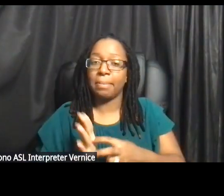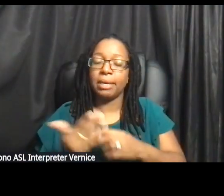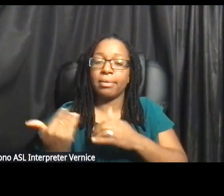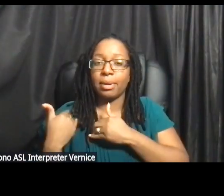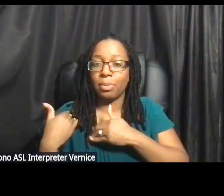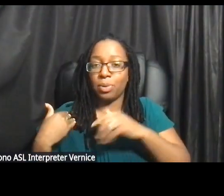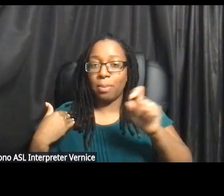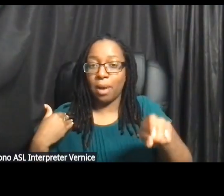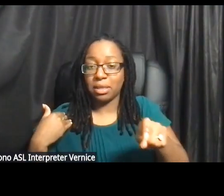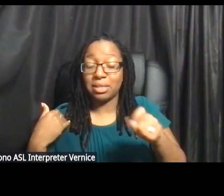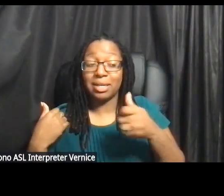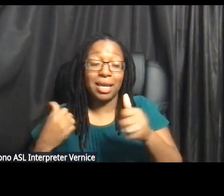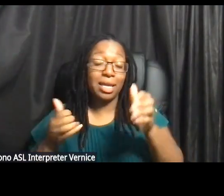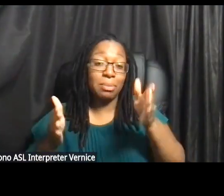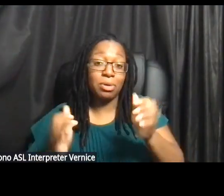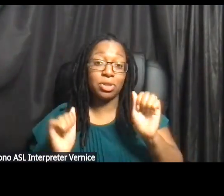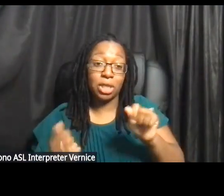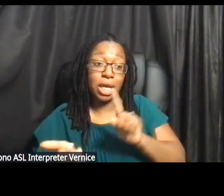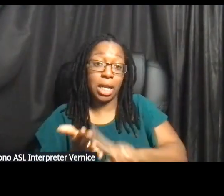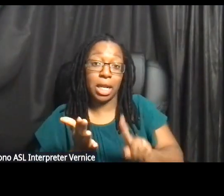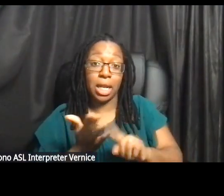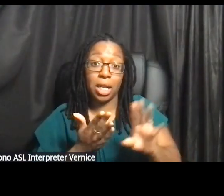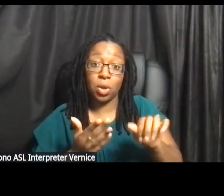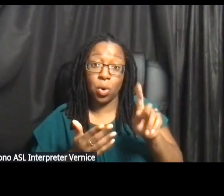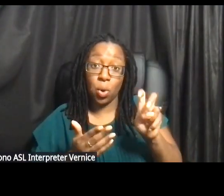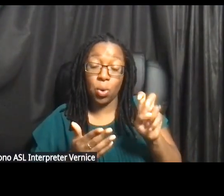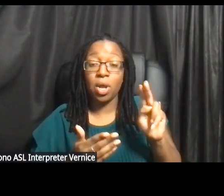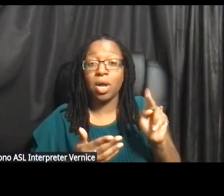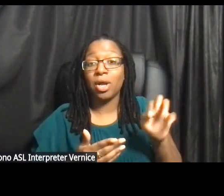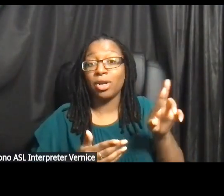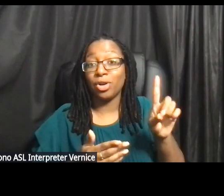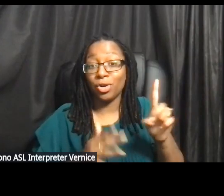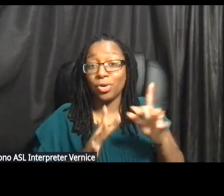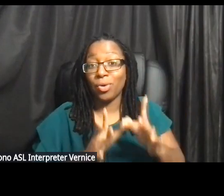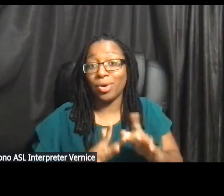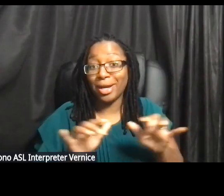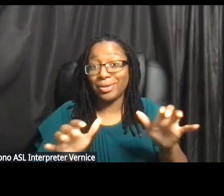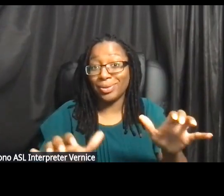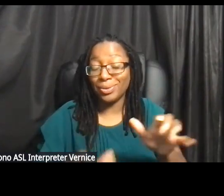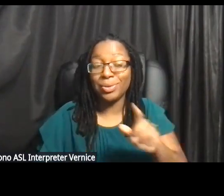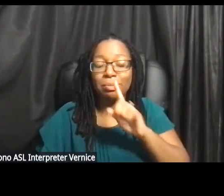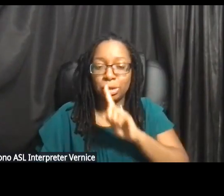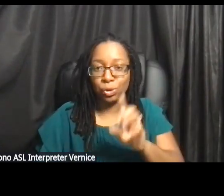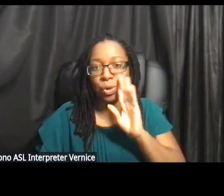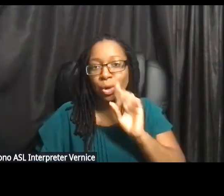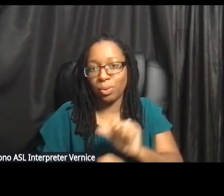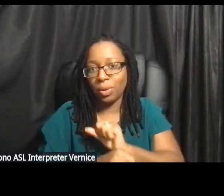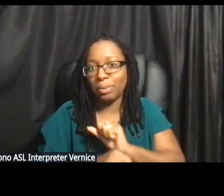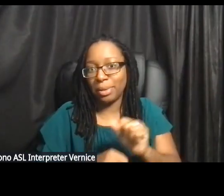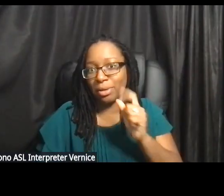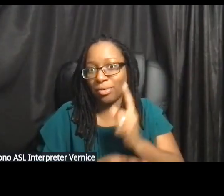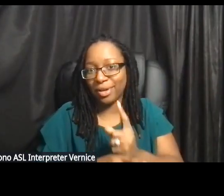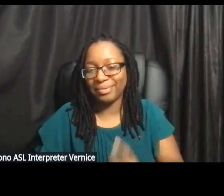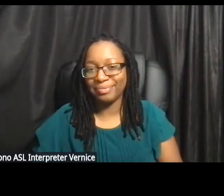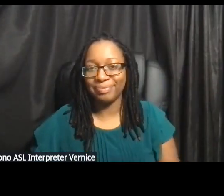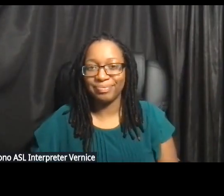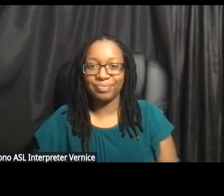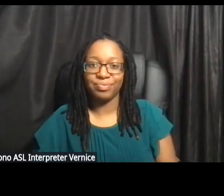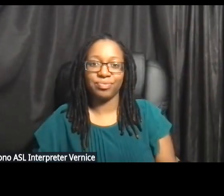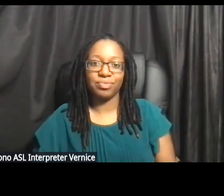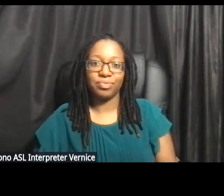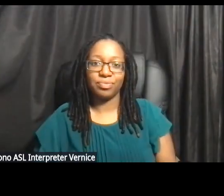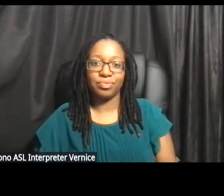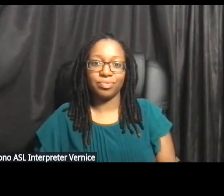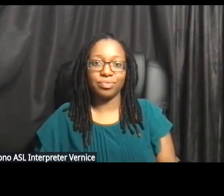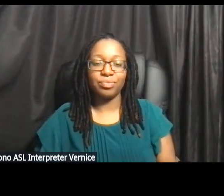the code, and nerds online do this, and regulatory bodies do this to make sure it's legit. And a lot of